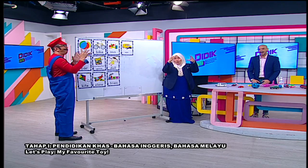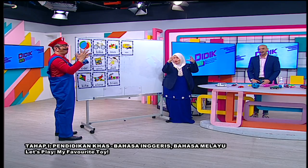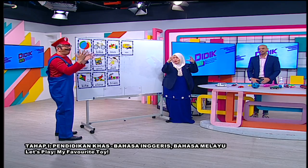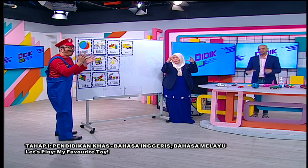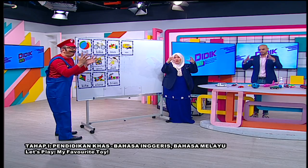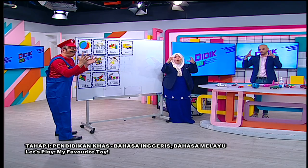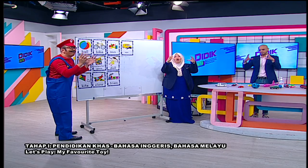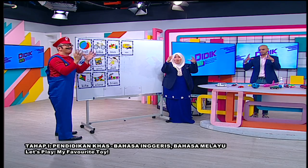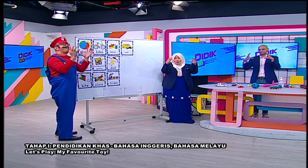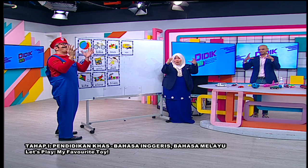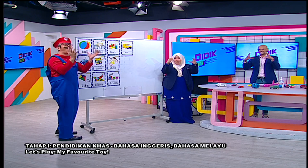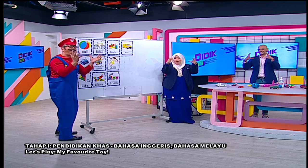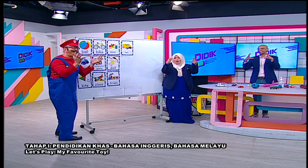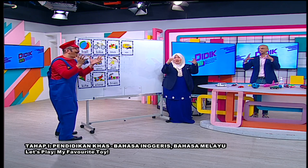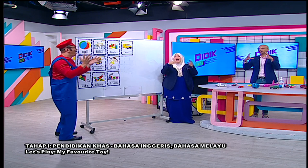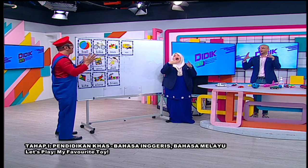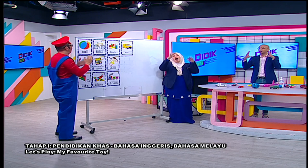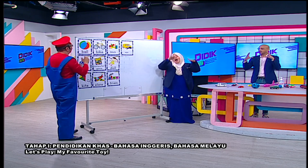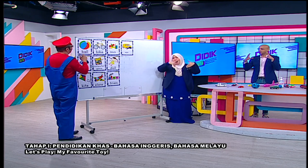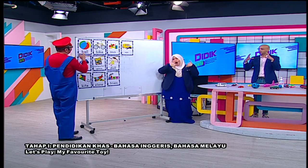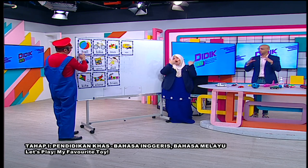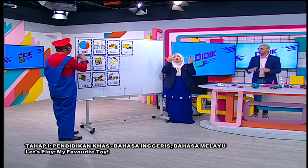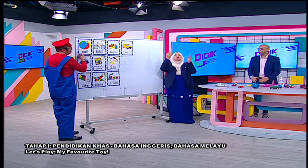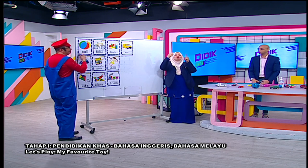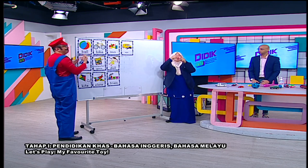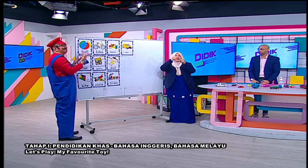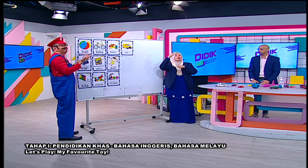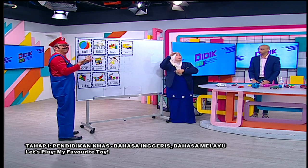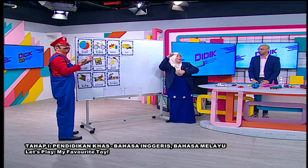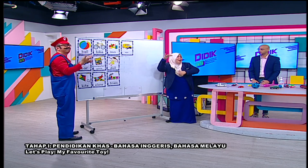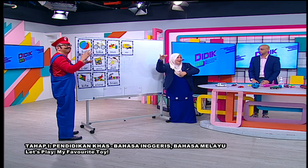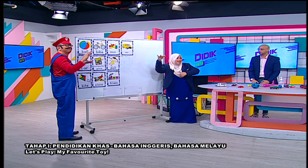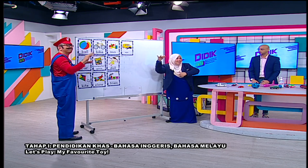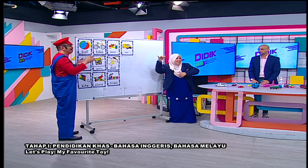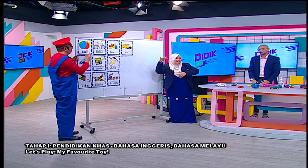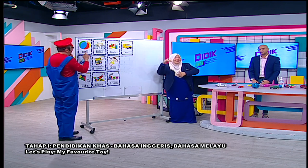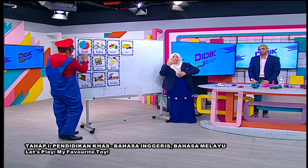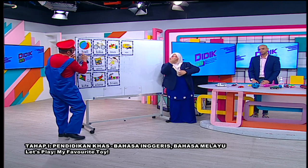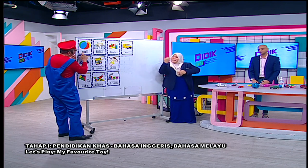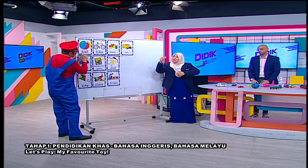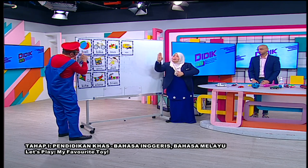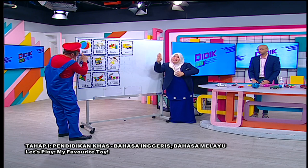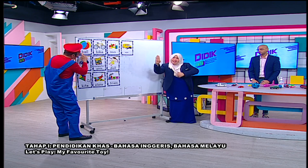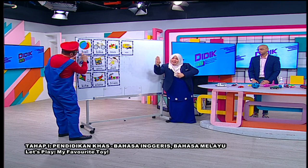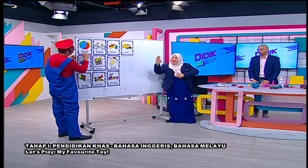Ball. Oh, ball. How to spell?